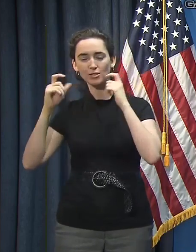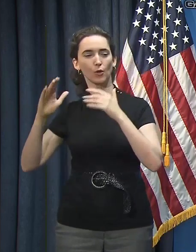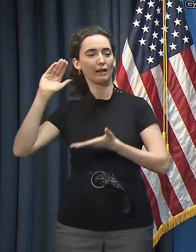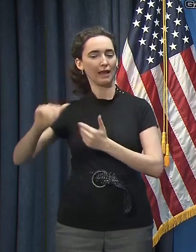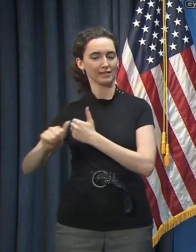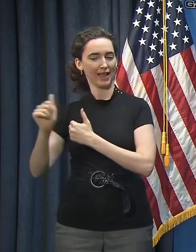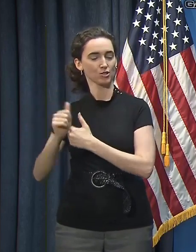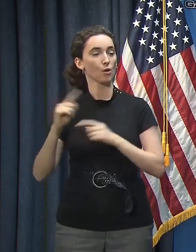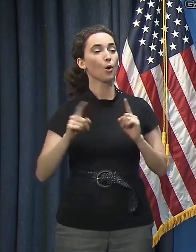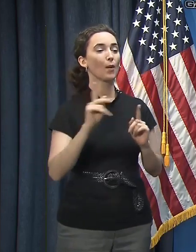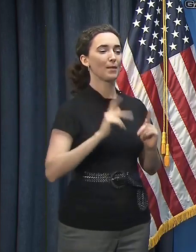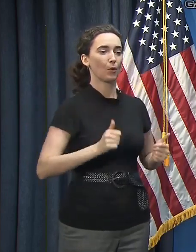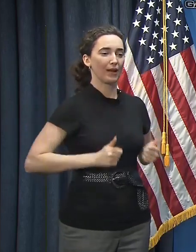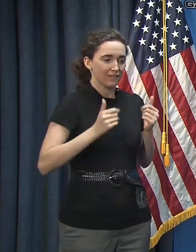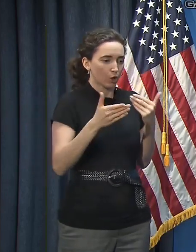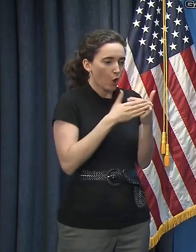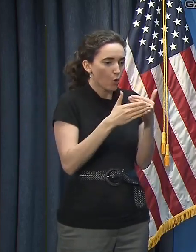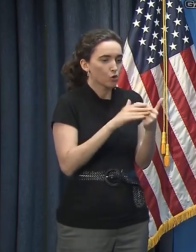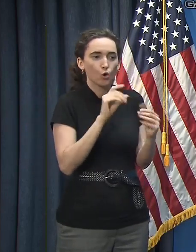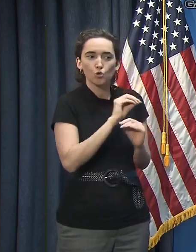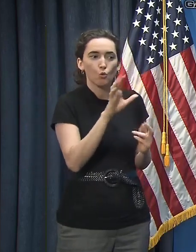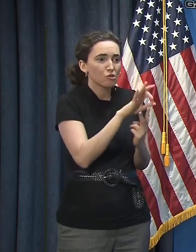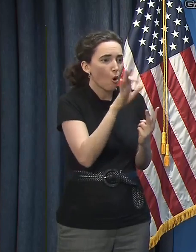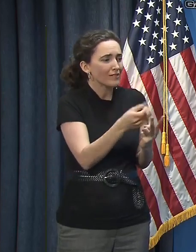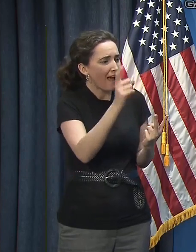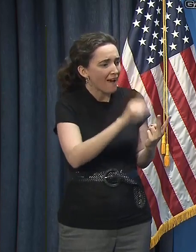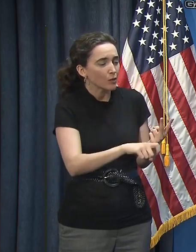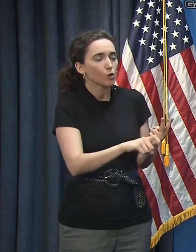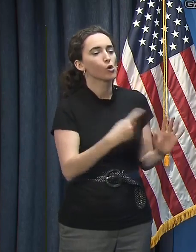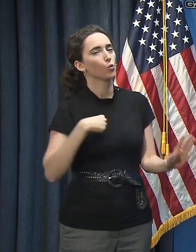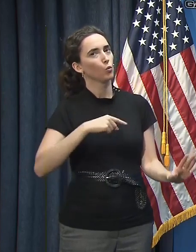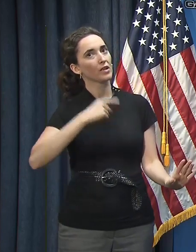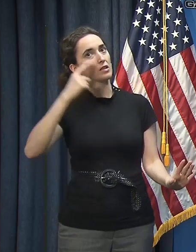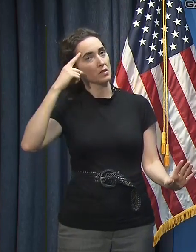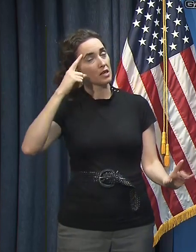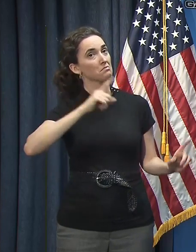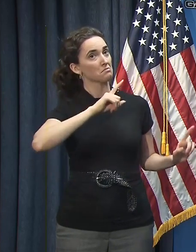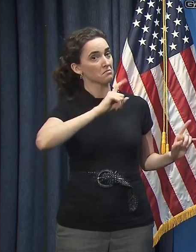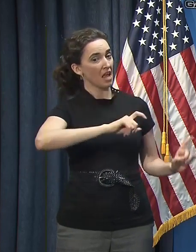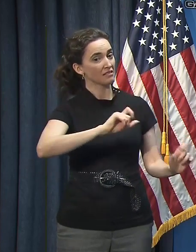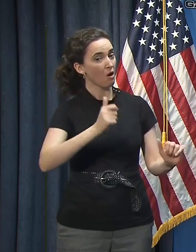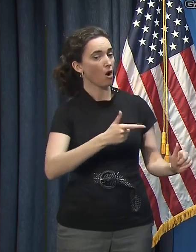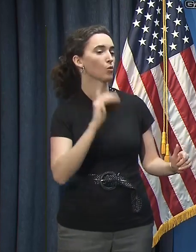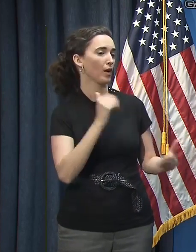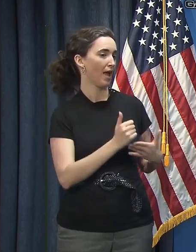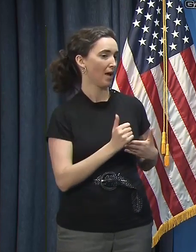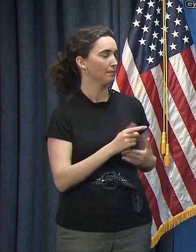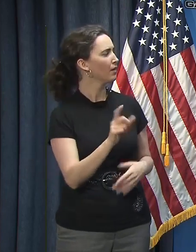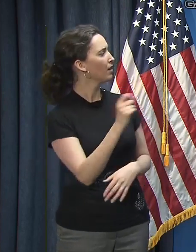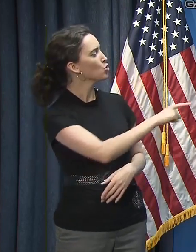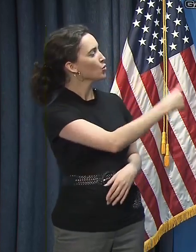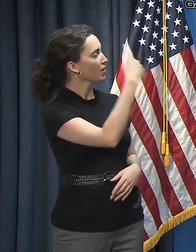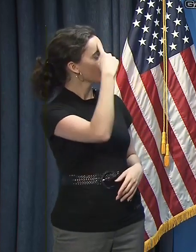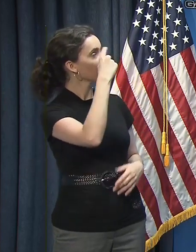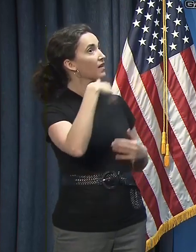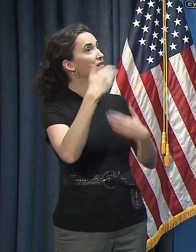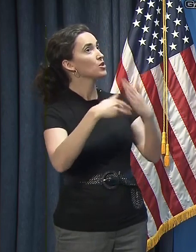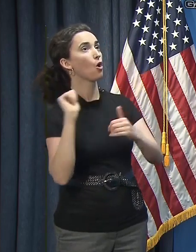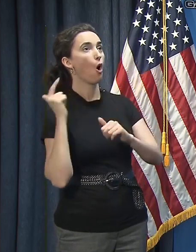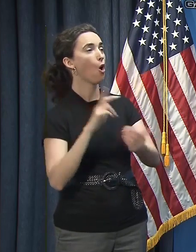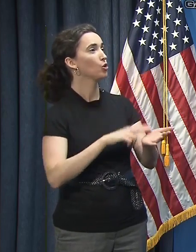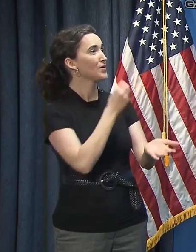But in those settings where people have to live close to each other, we think that there may be a benefit to actually doing that testing for asymptomatic individuals. Are you going to test all nursing home